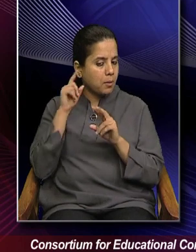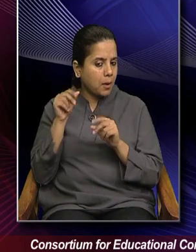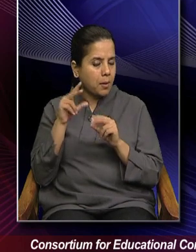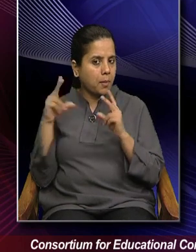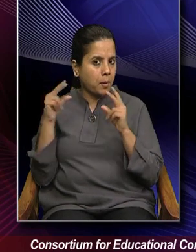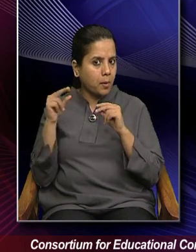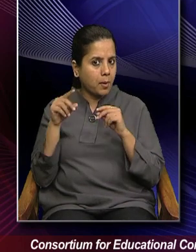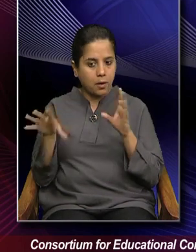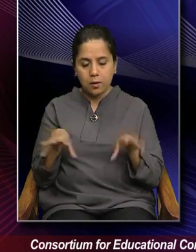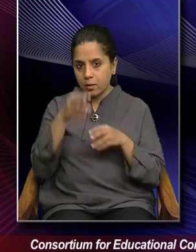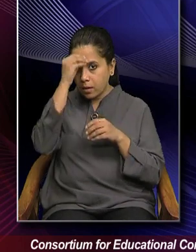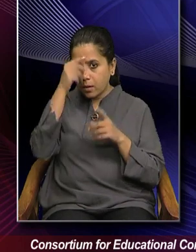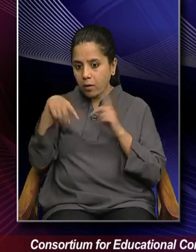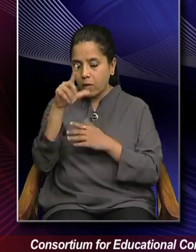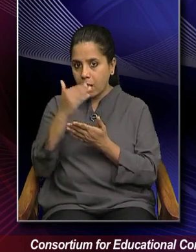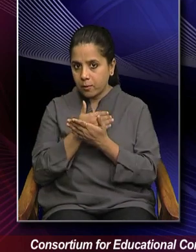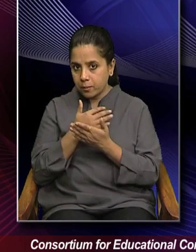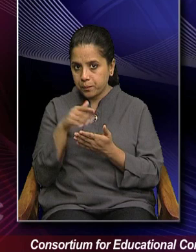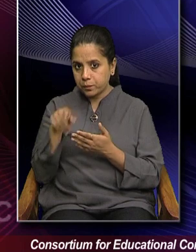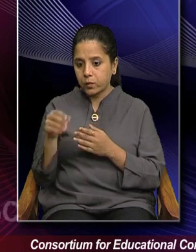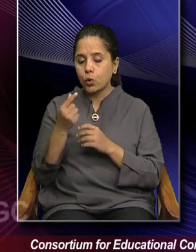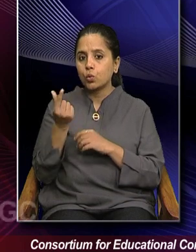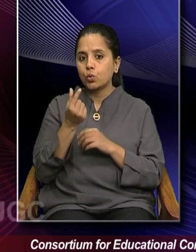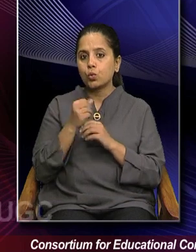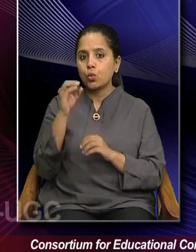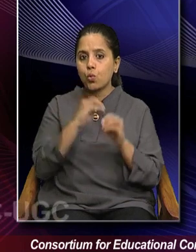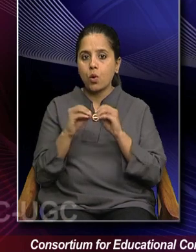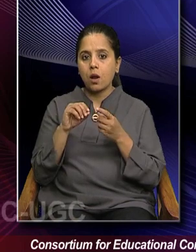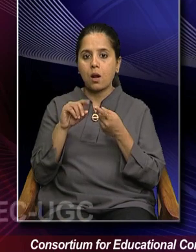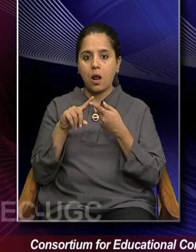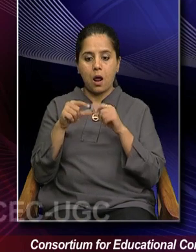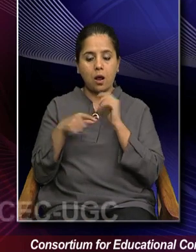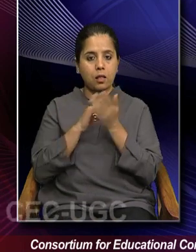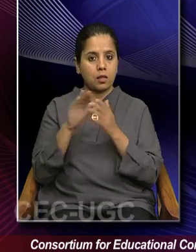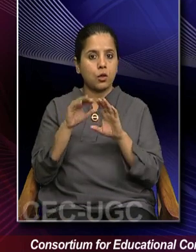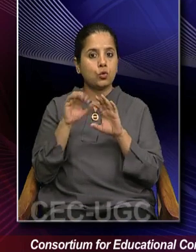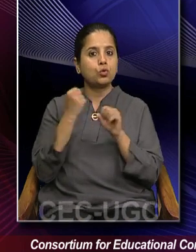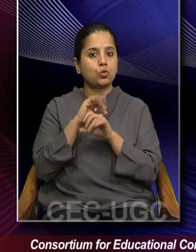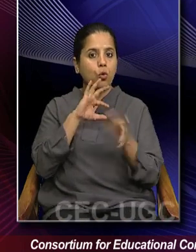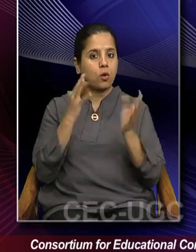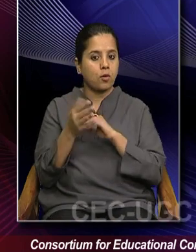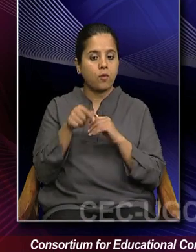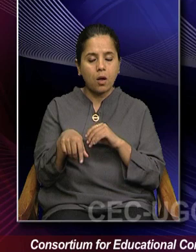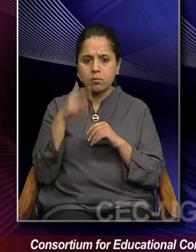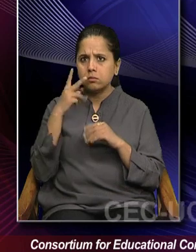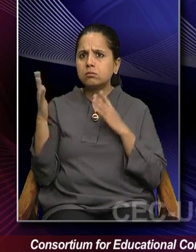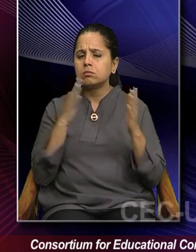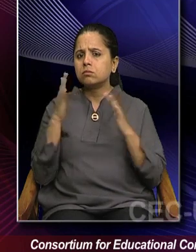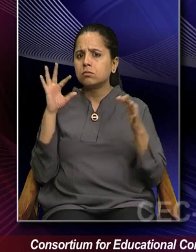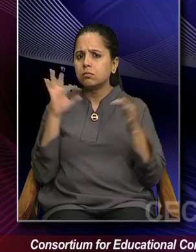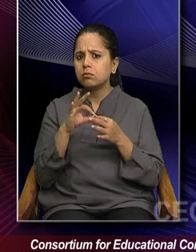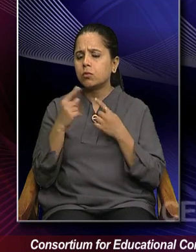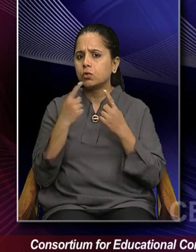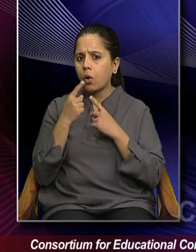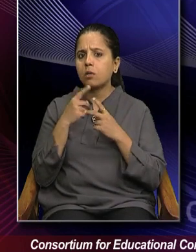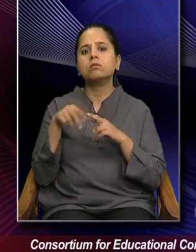the lessons. They use the Google Earth in geography to study the climatic